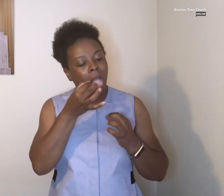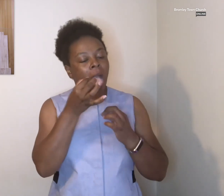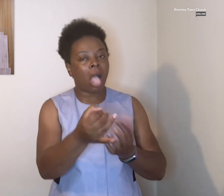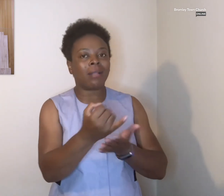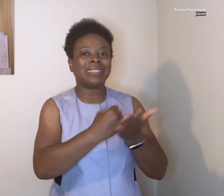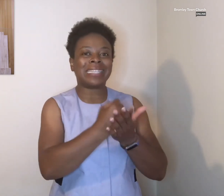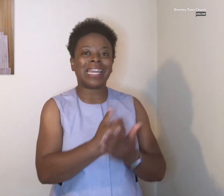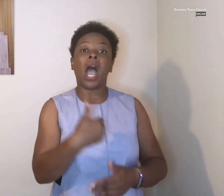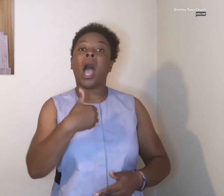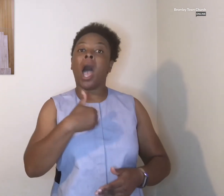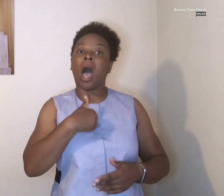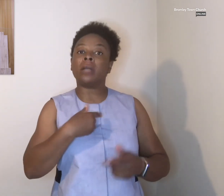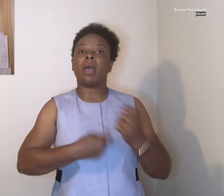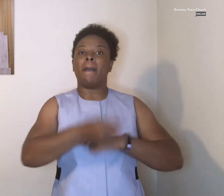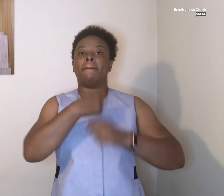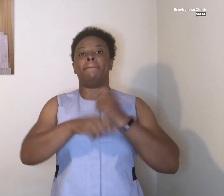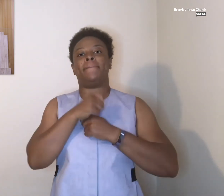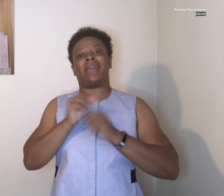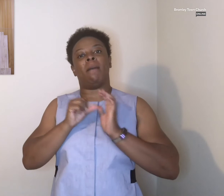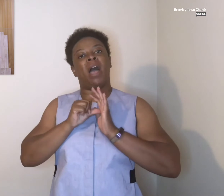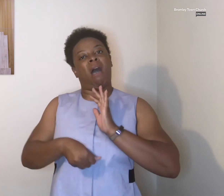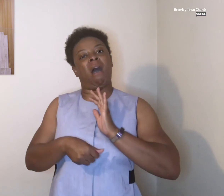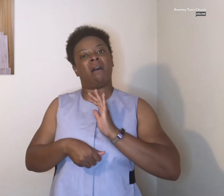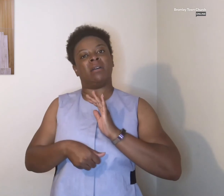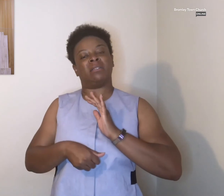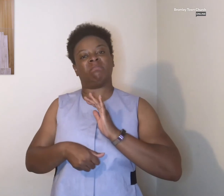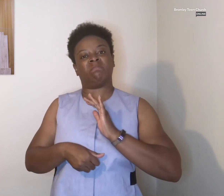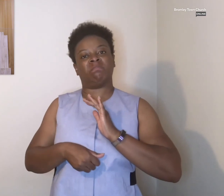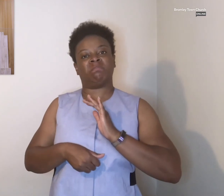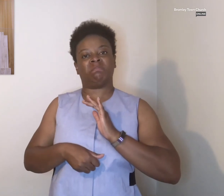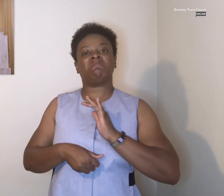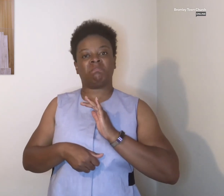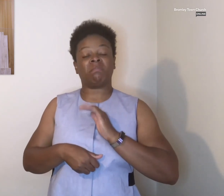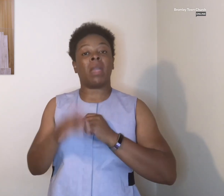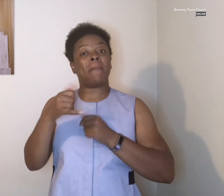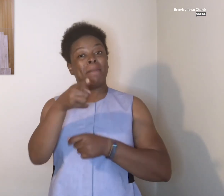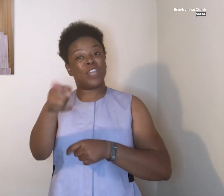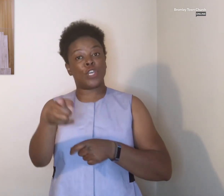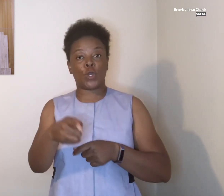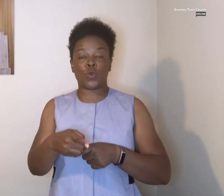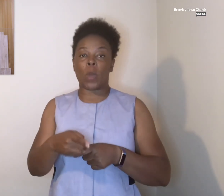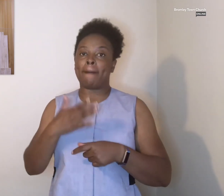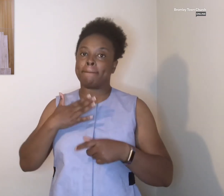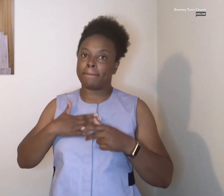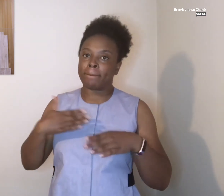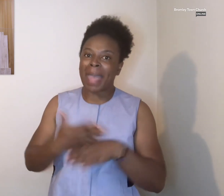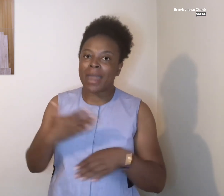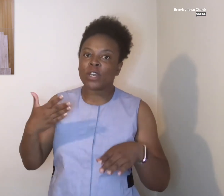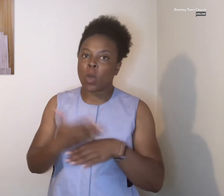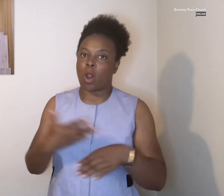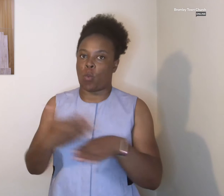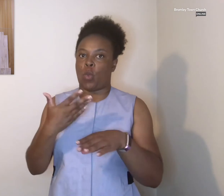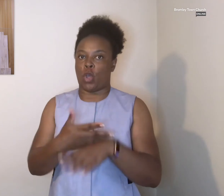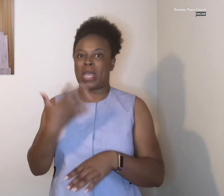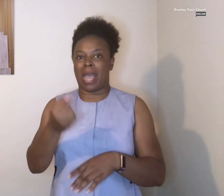to become calloused. Now, I don't know whether you do any manual work. For myself, I've got fairly soft hands, but if I do any manual work,